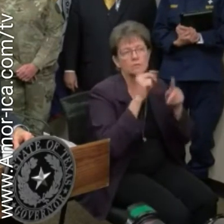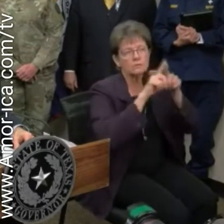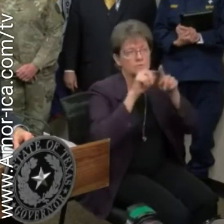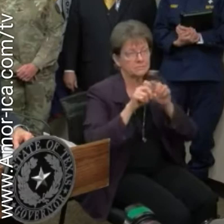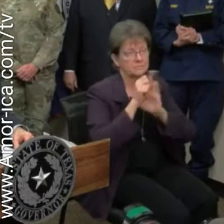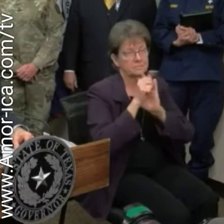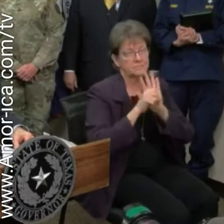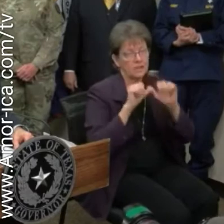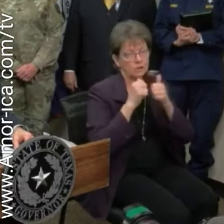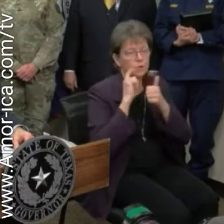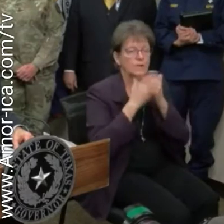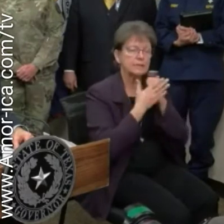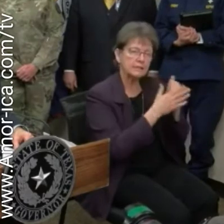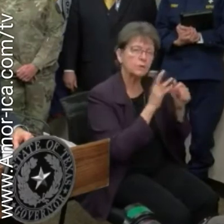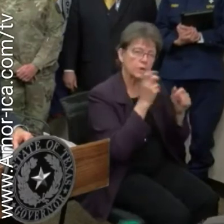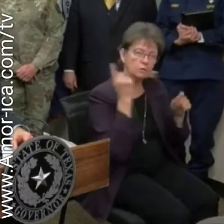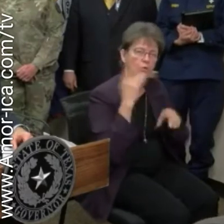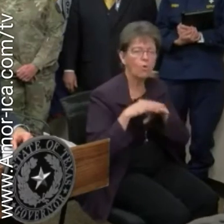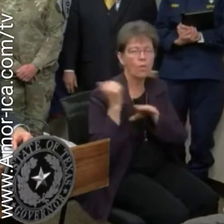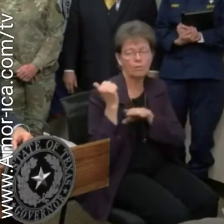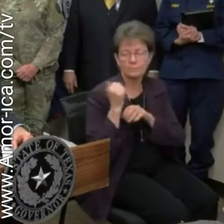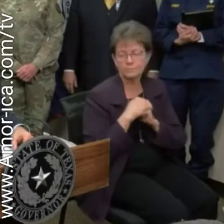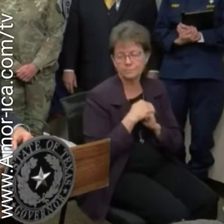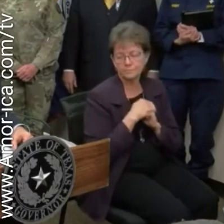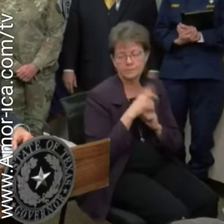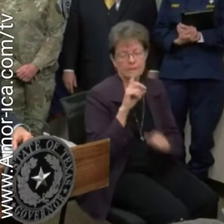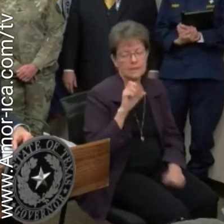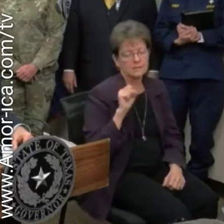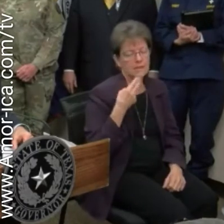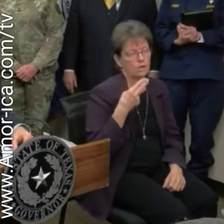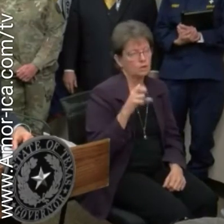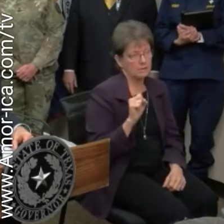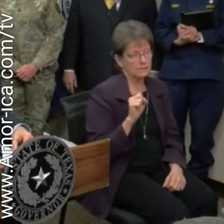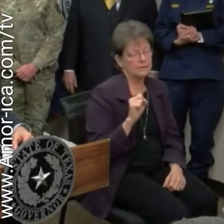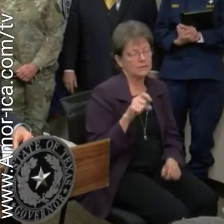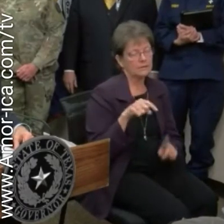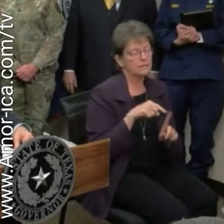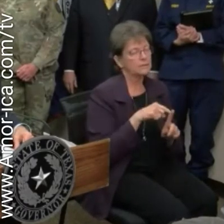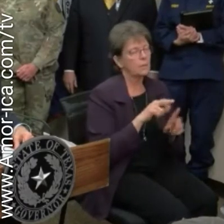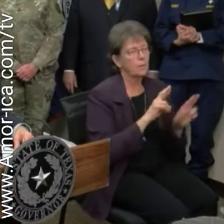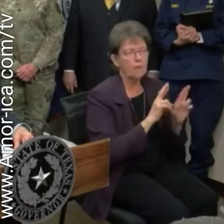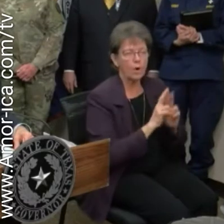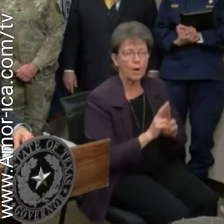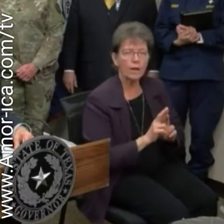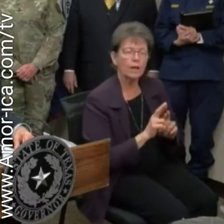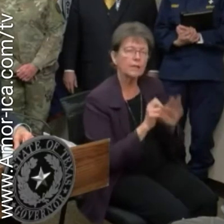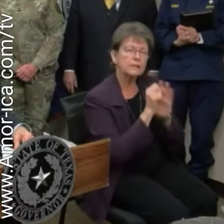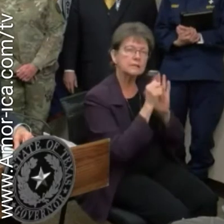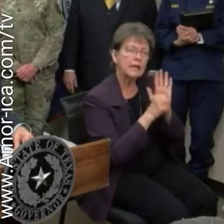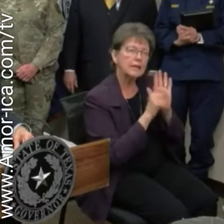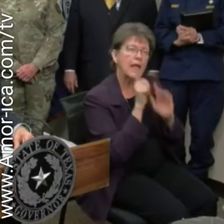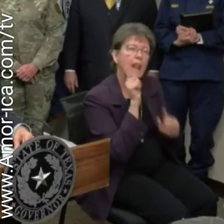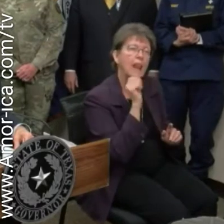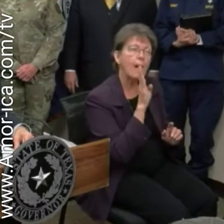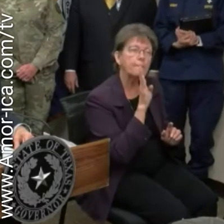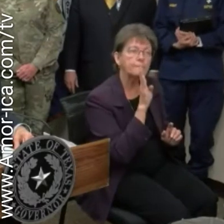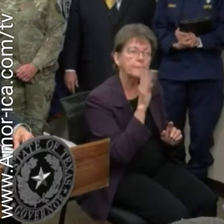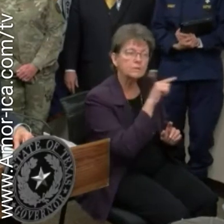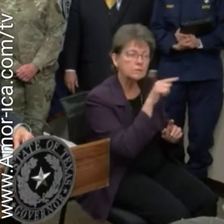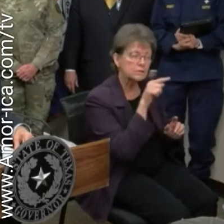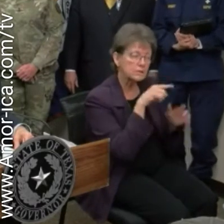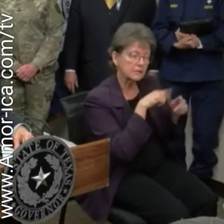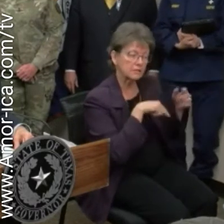available to assist when called upon. DSHS is preparing the state laboratories